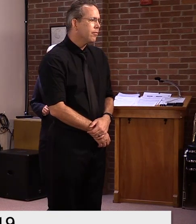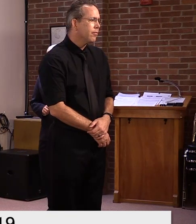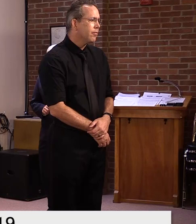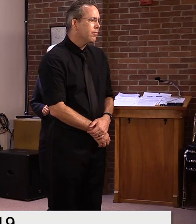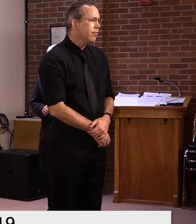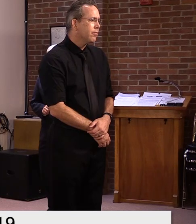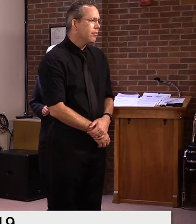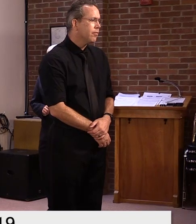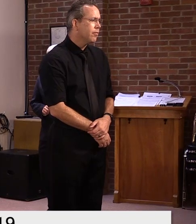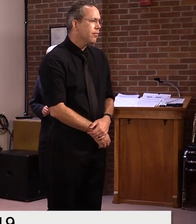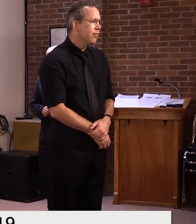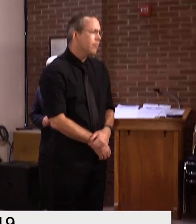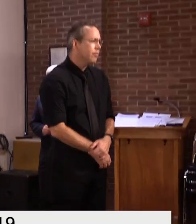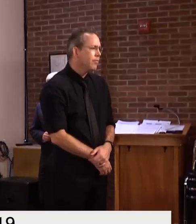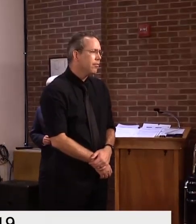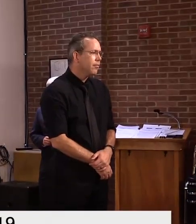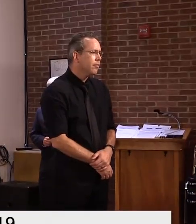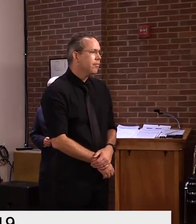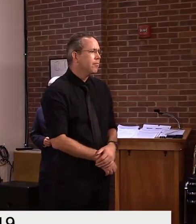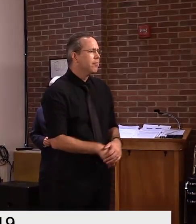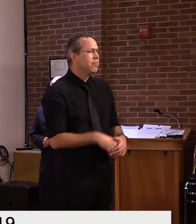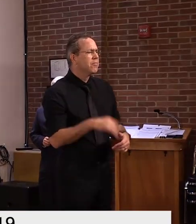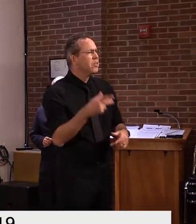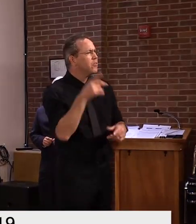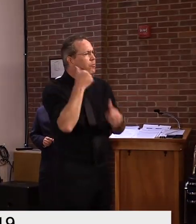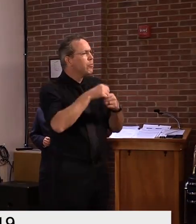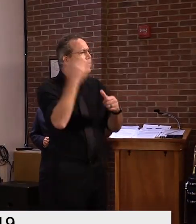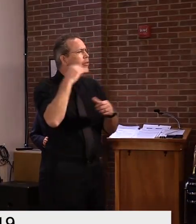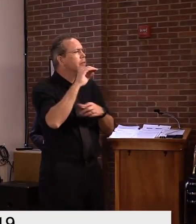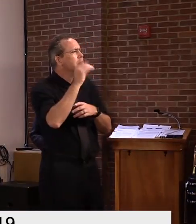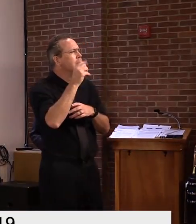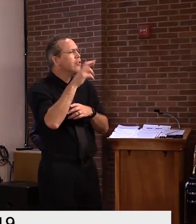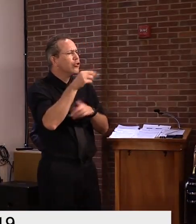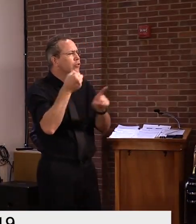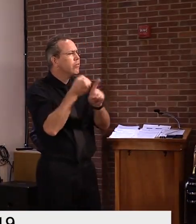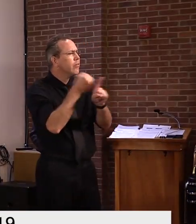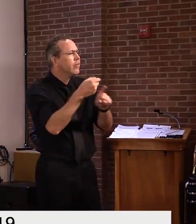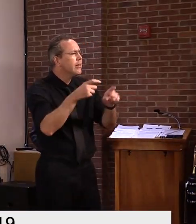your department's investigation into those antigen test results find?